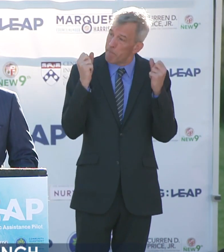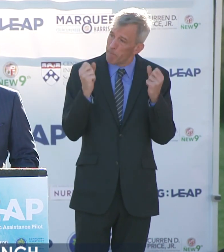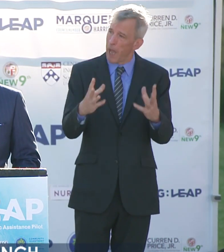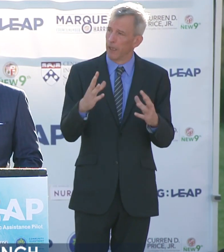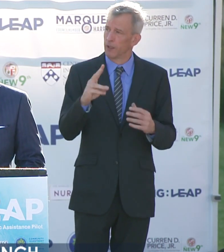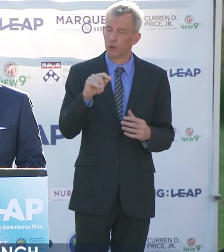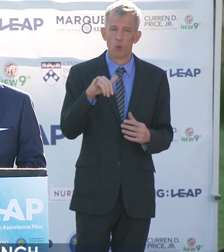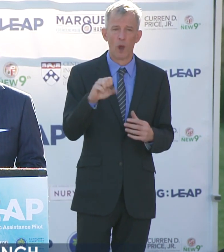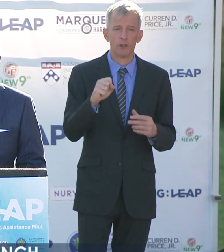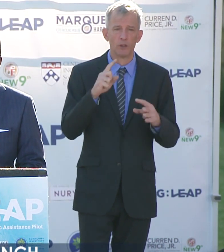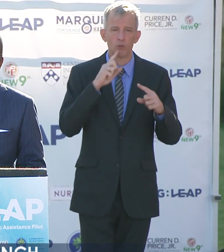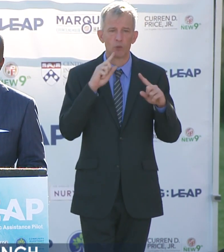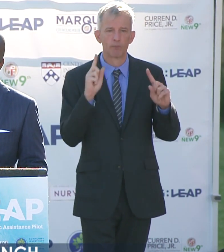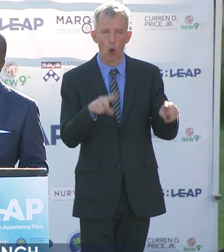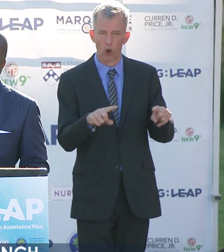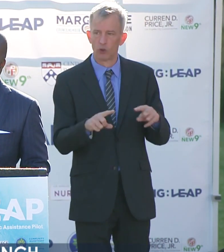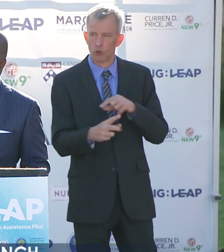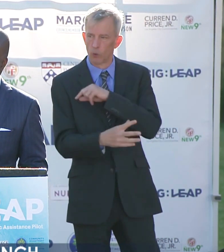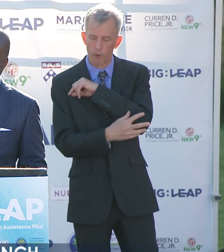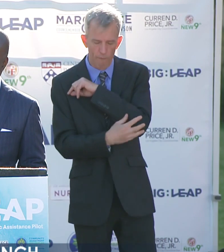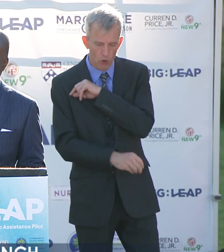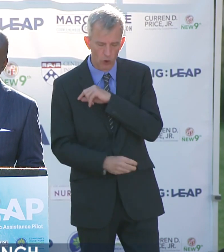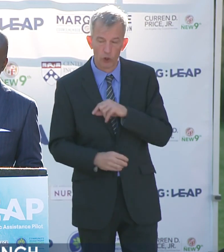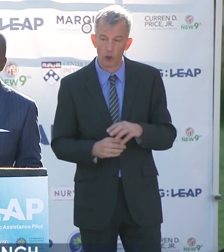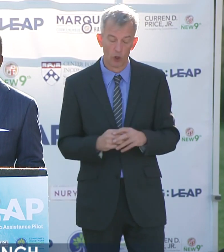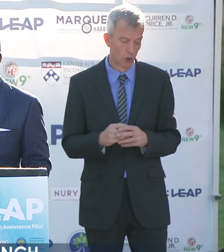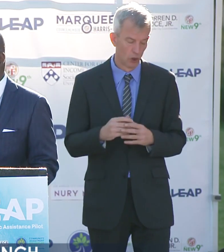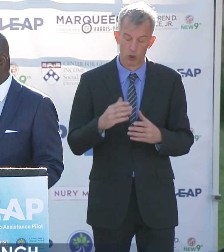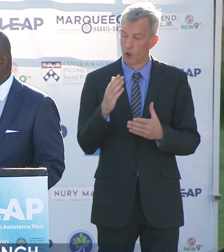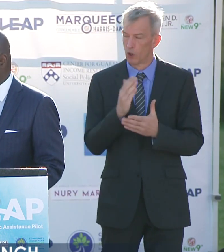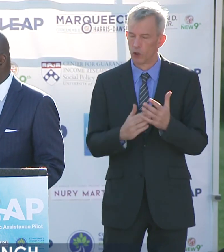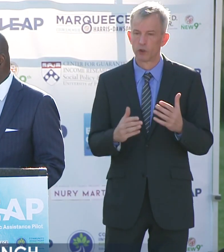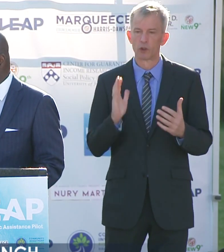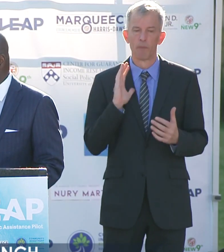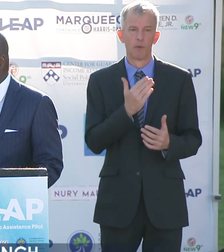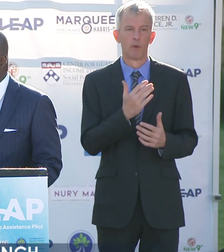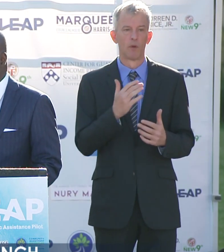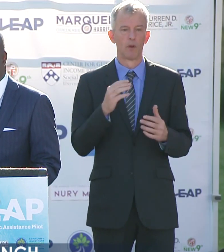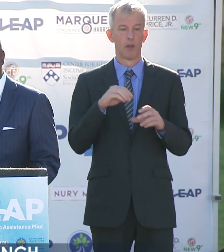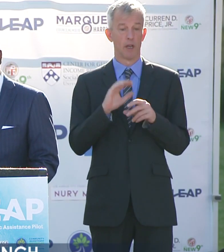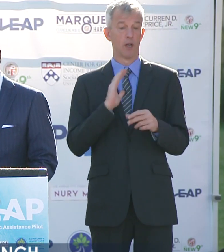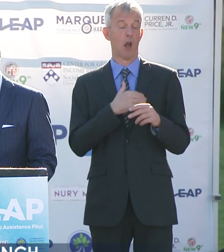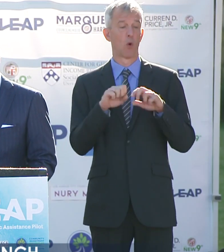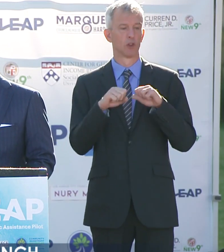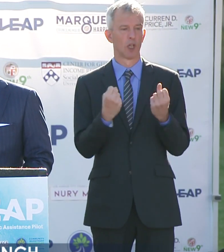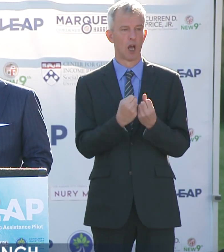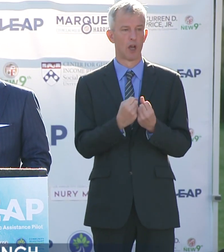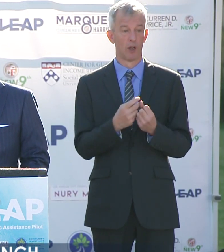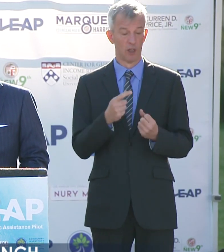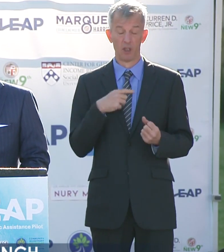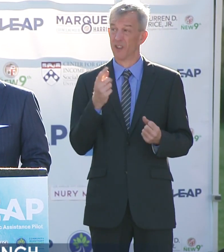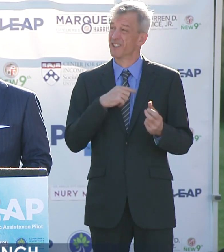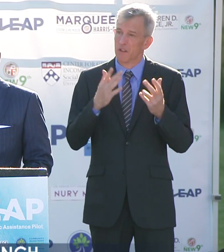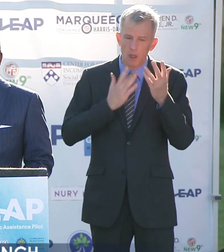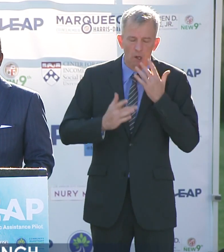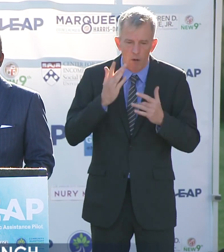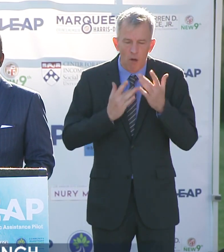to poverty. Some in our society look down at someone in a financial hole and they